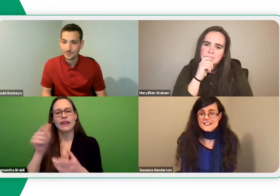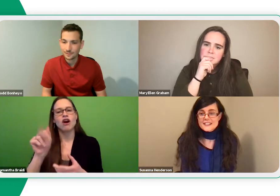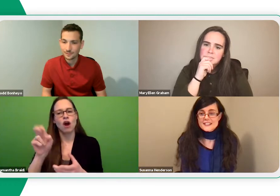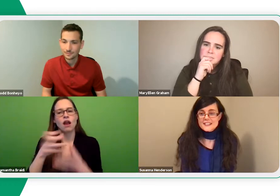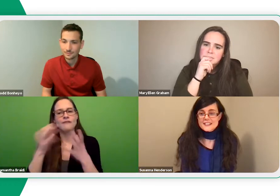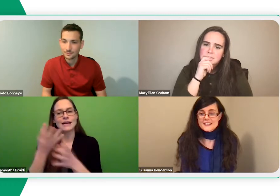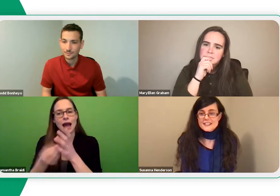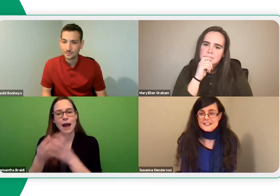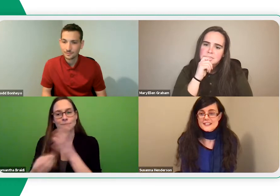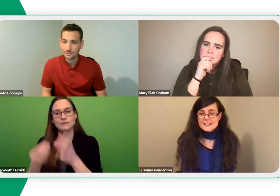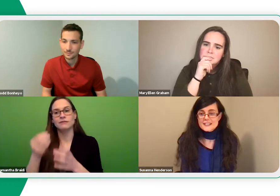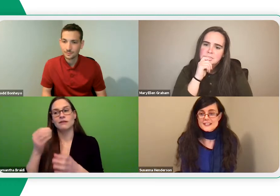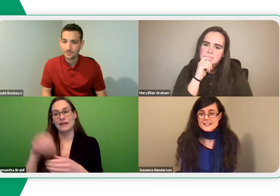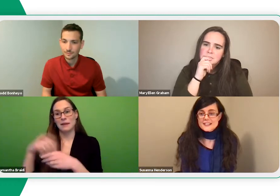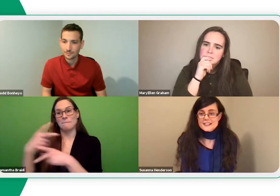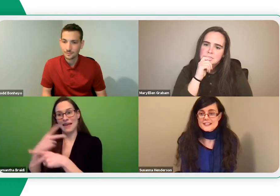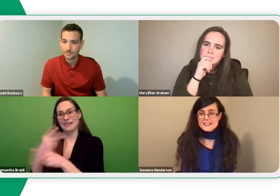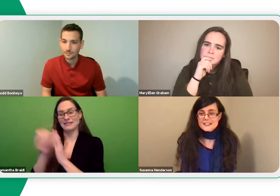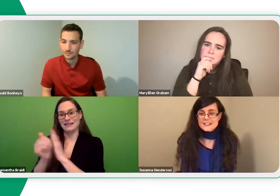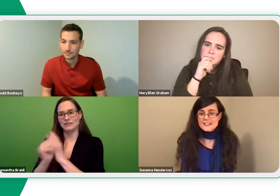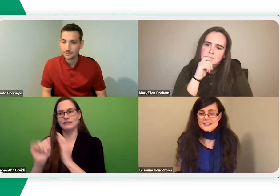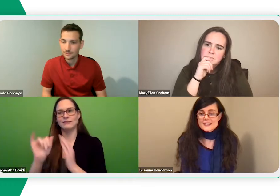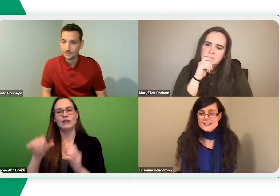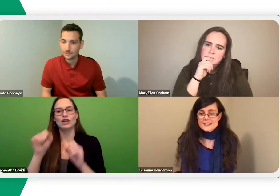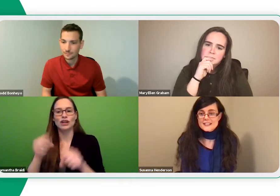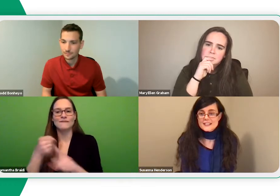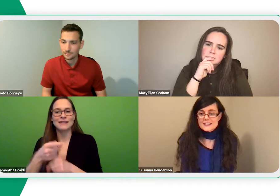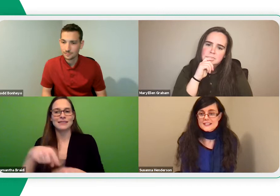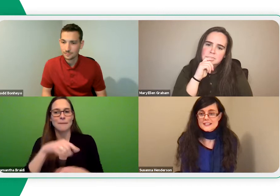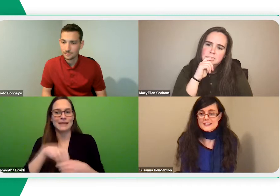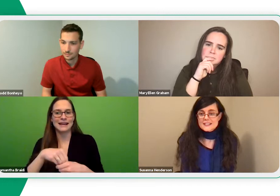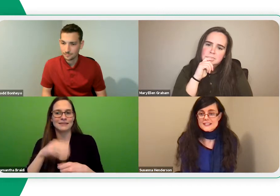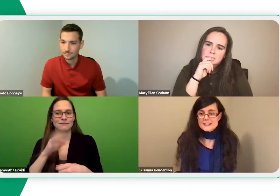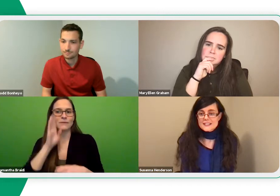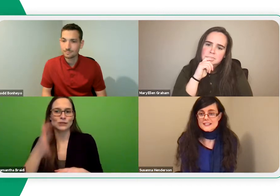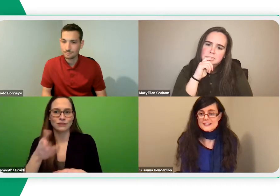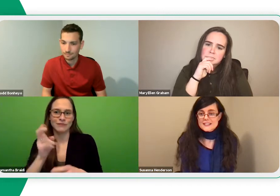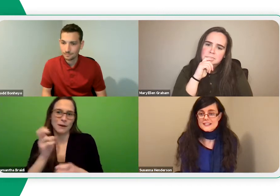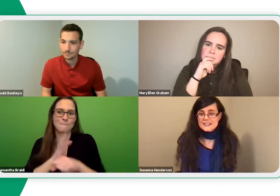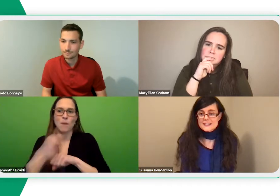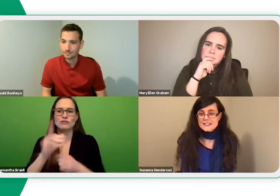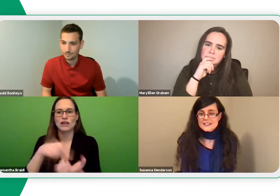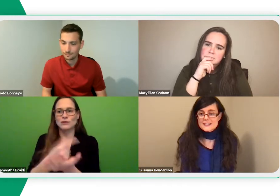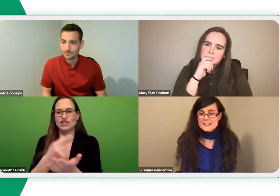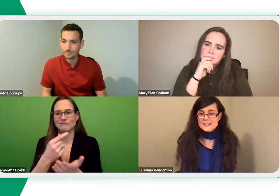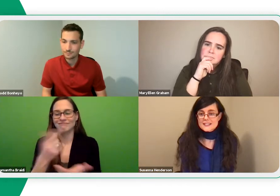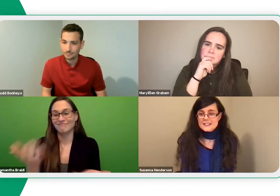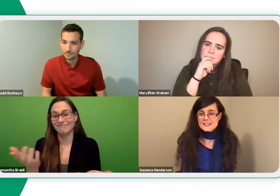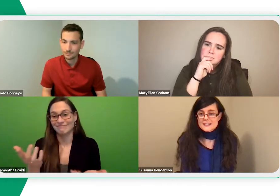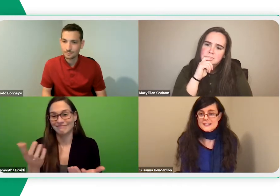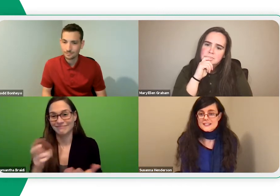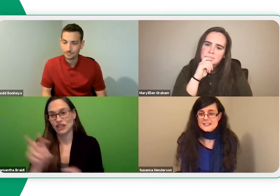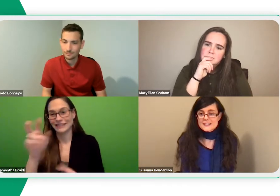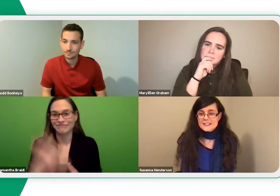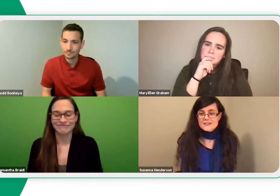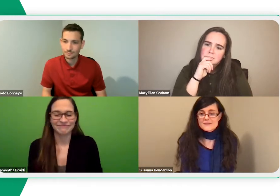get that across to them. They might not understand how to use percentages, but there are plenty of gaps in math skills that can